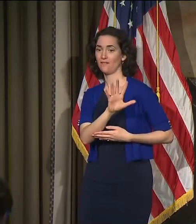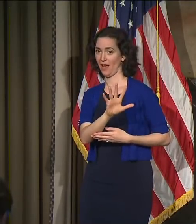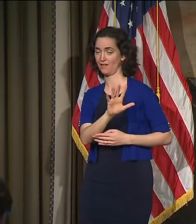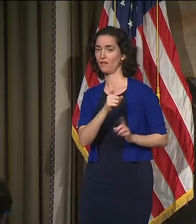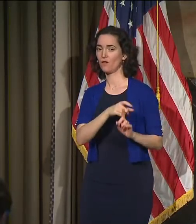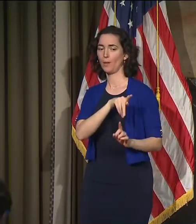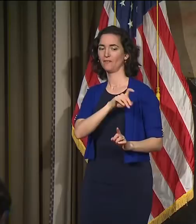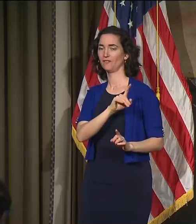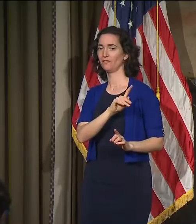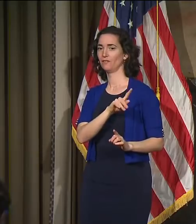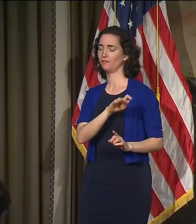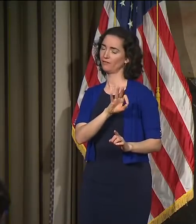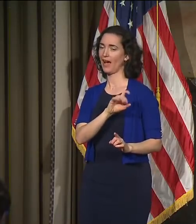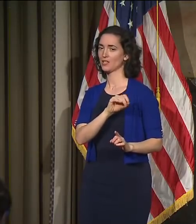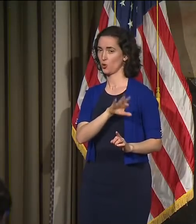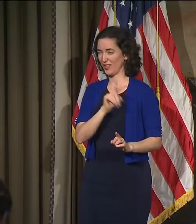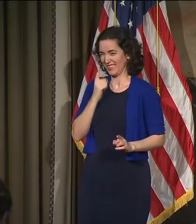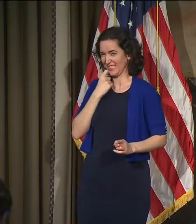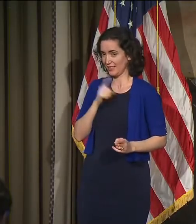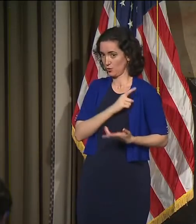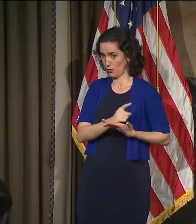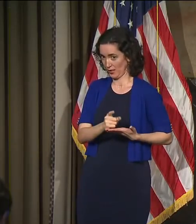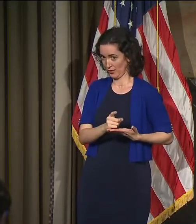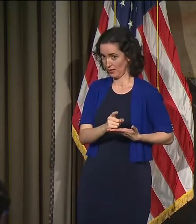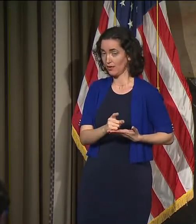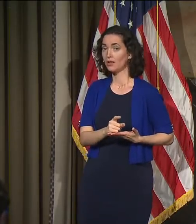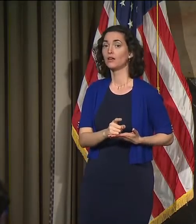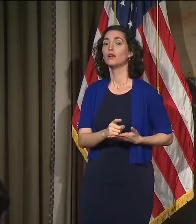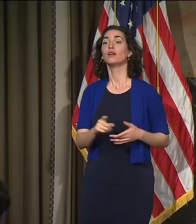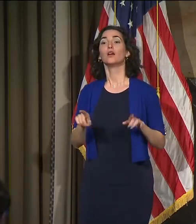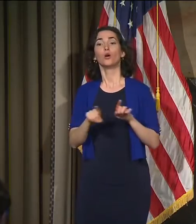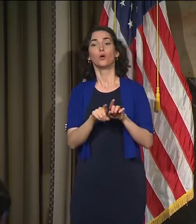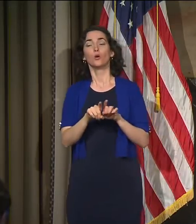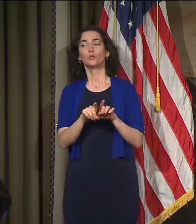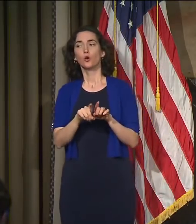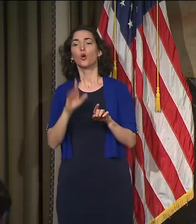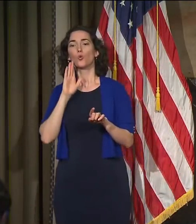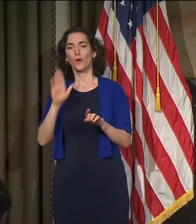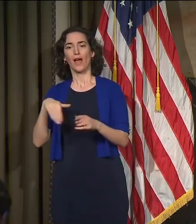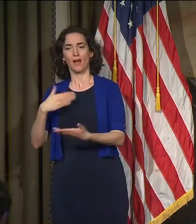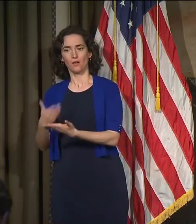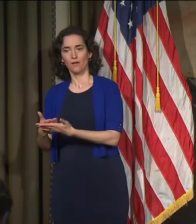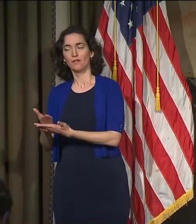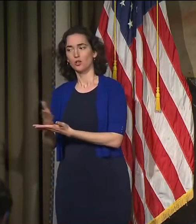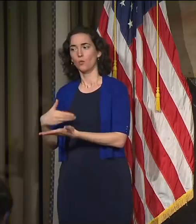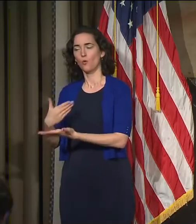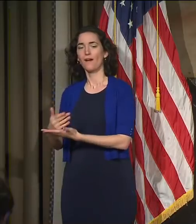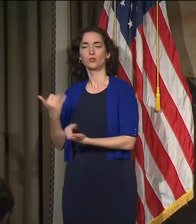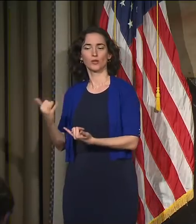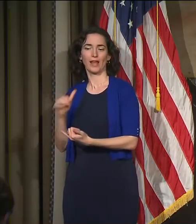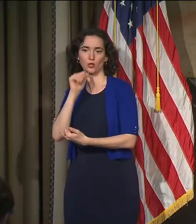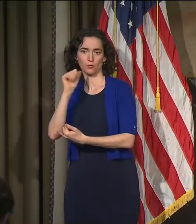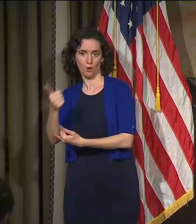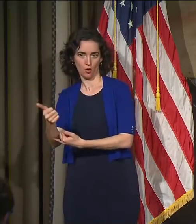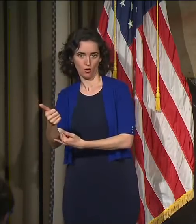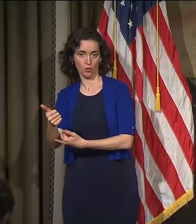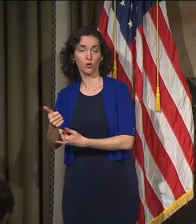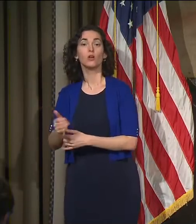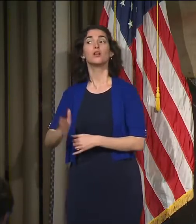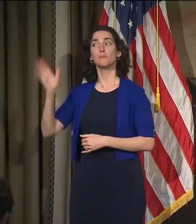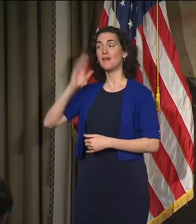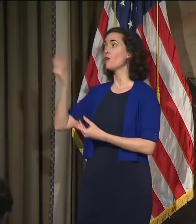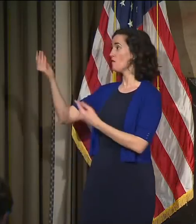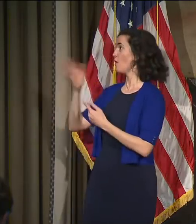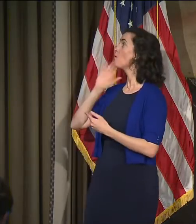28,275 this week, and I think principally those are arriving today and tomorrow. And that's down from the 40,000 that we had originally